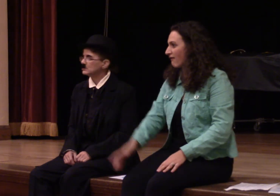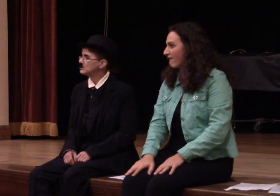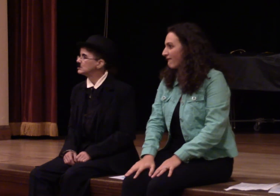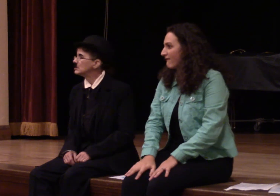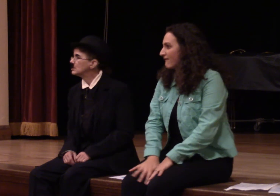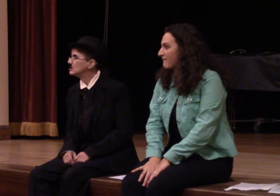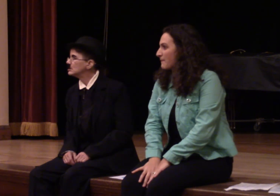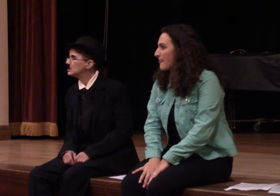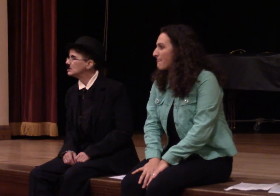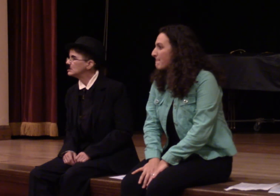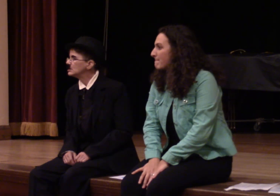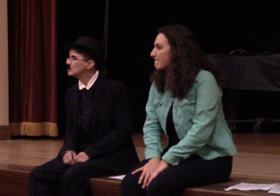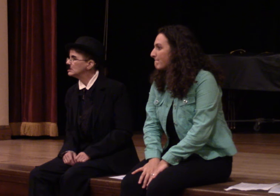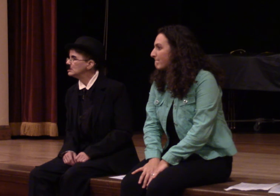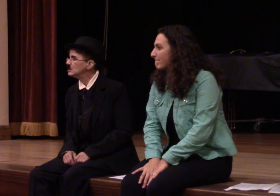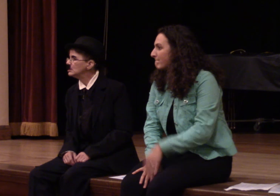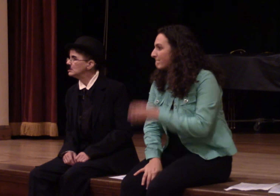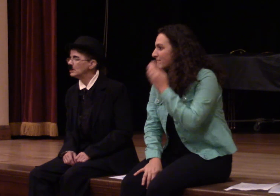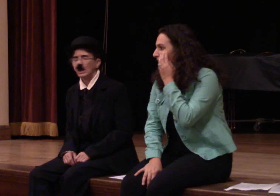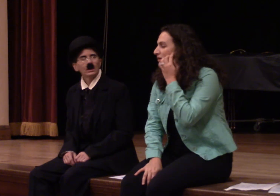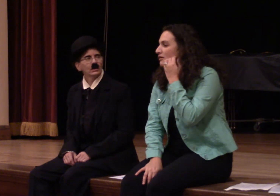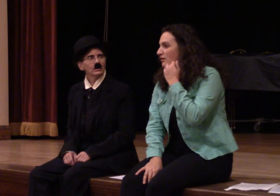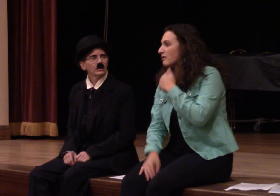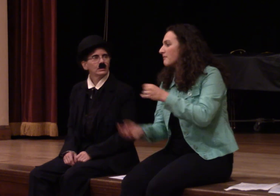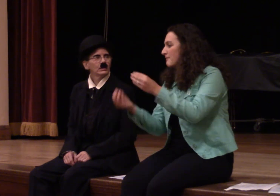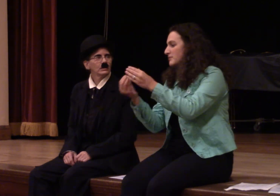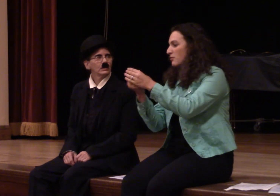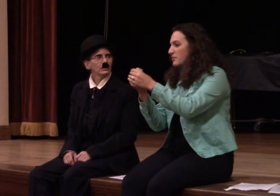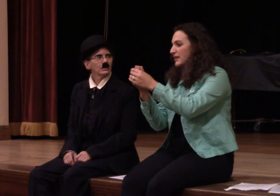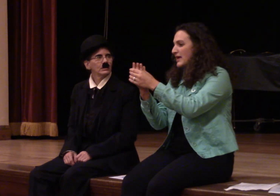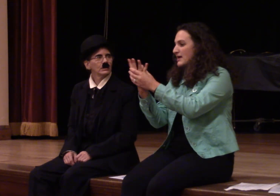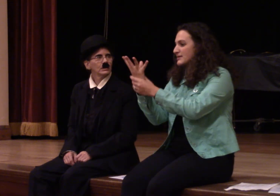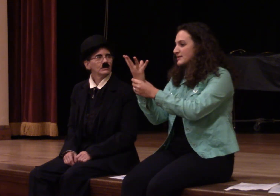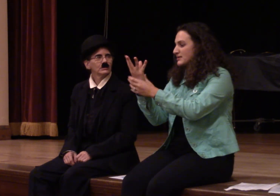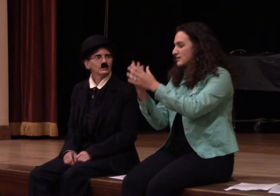What about plants or trees? good. So plants.